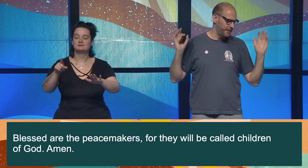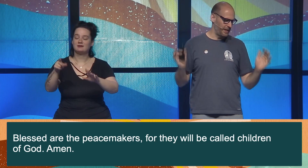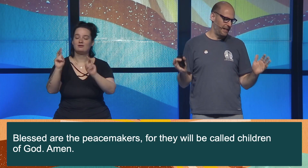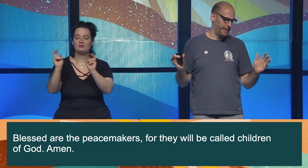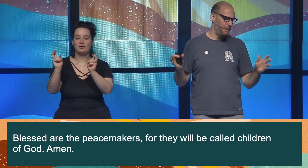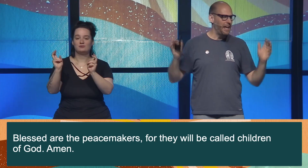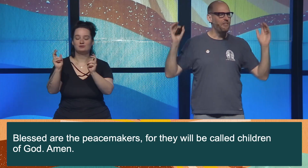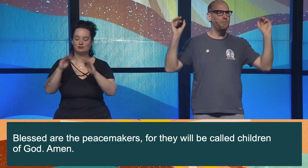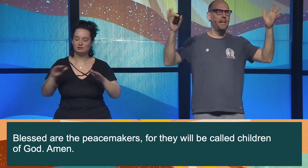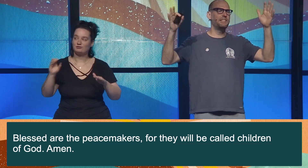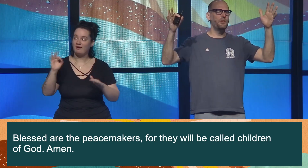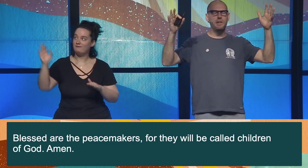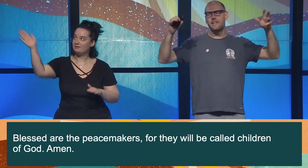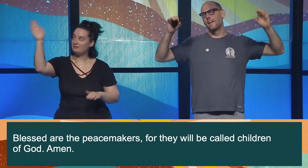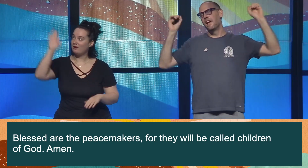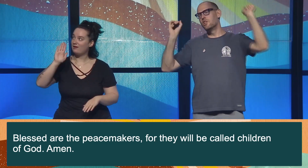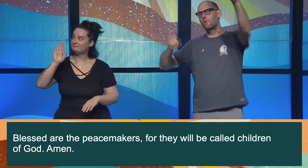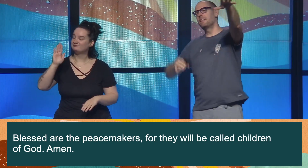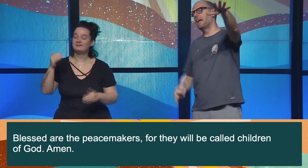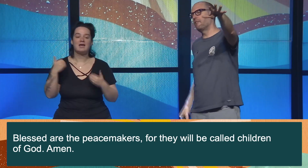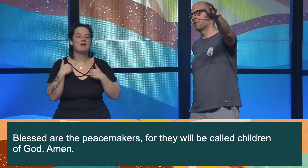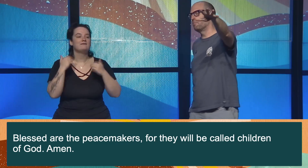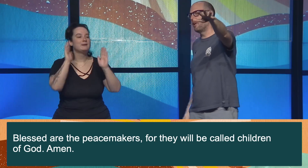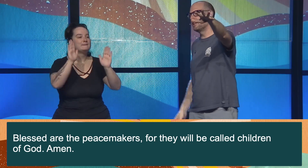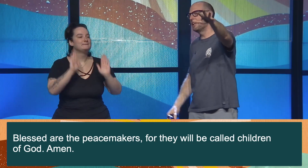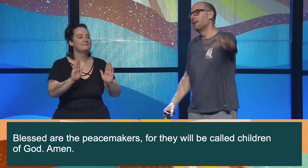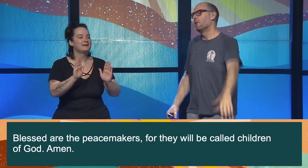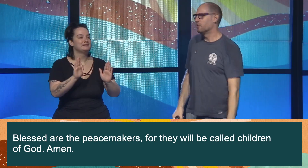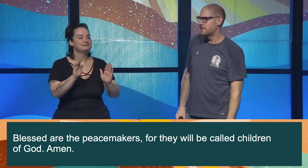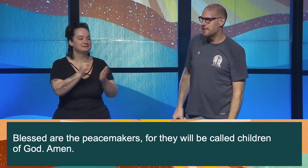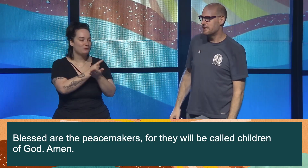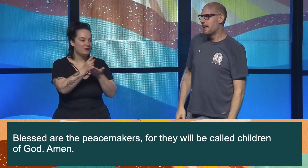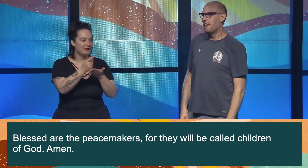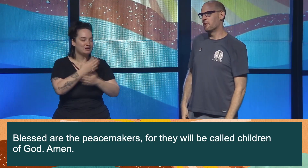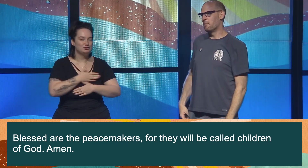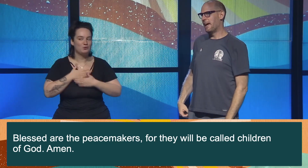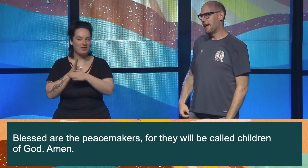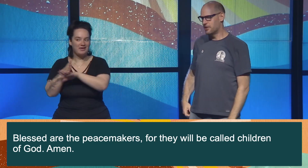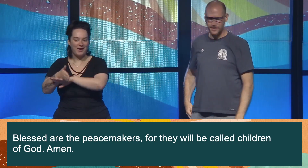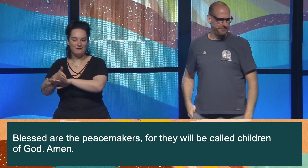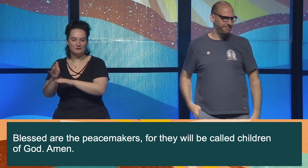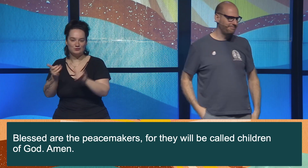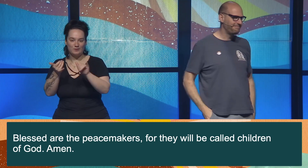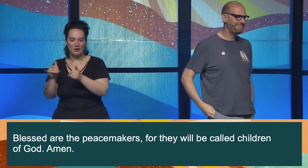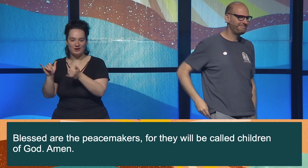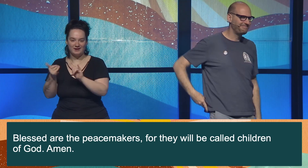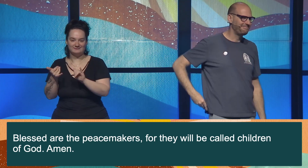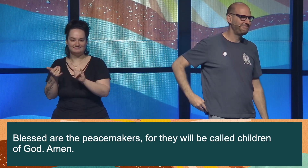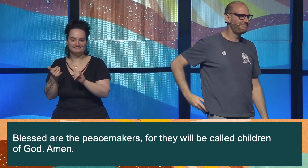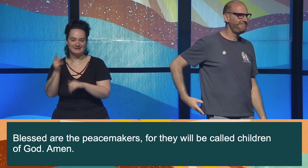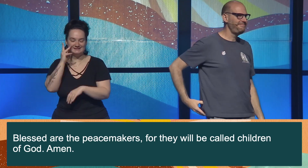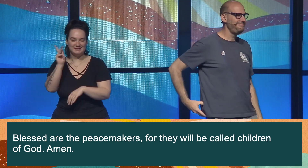of God. Have an amazing week. Enjoy the after party. We'll see you for the bash.